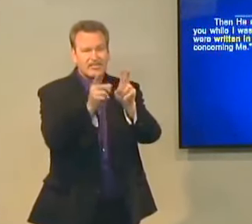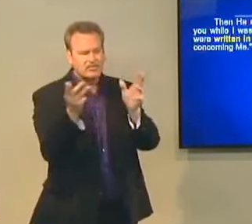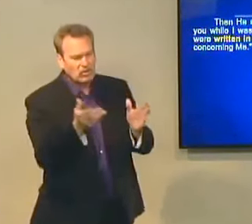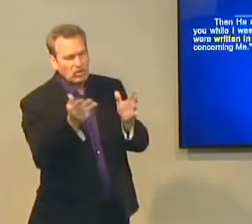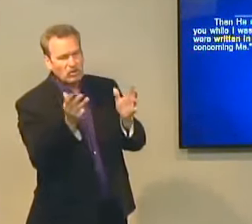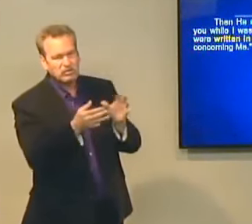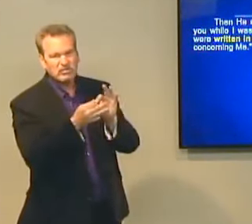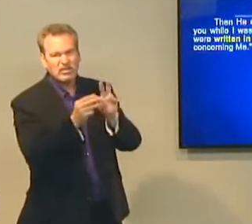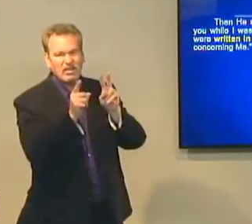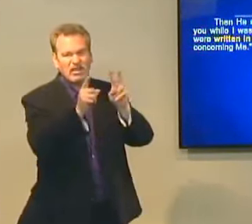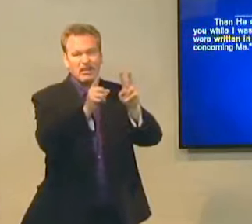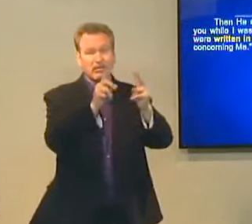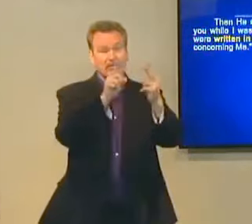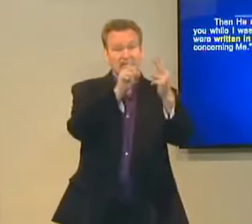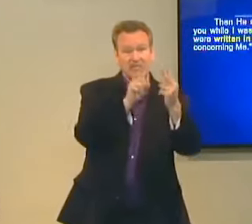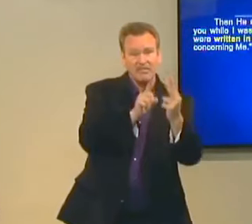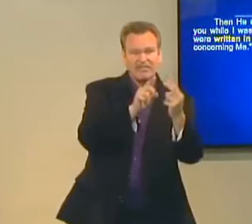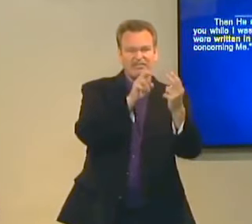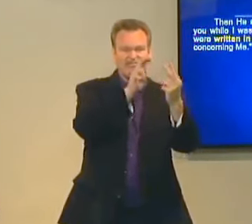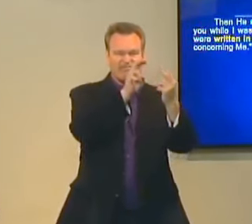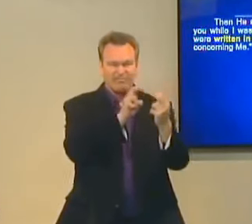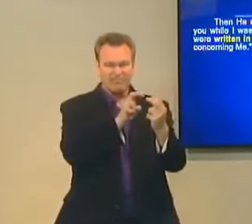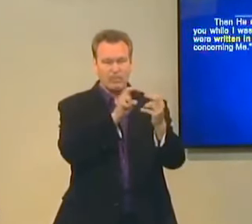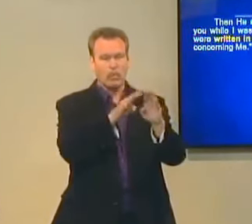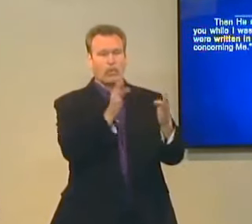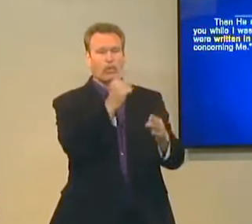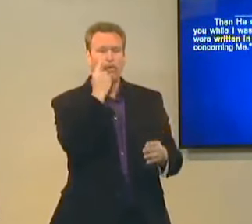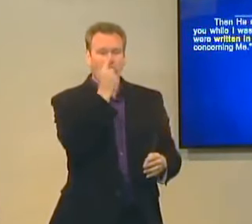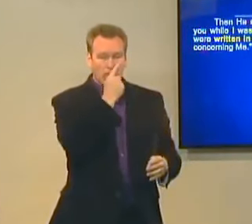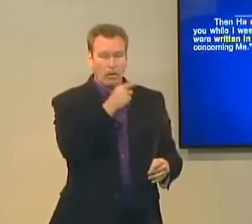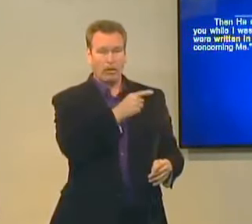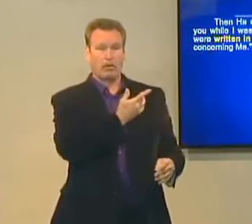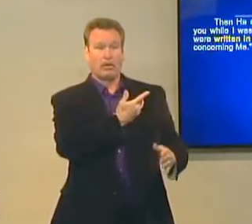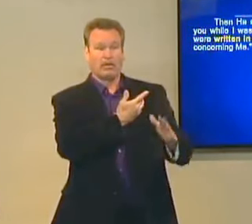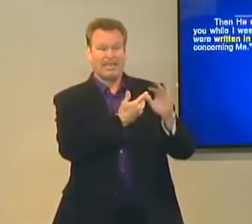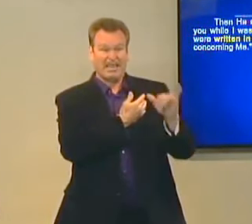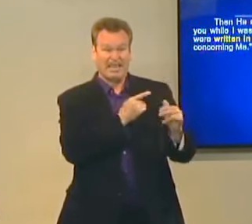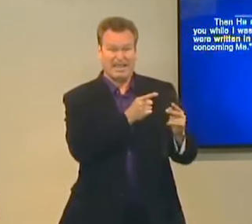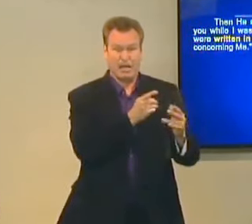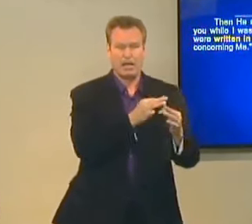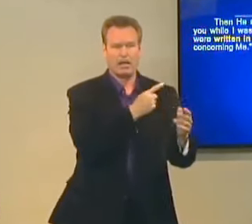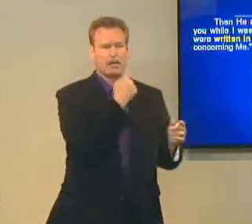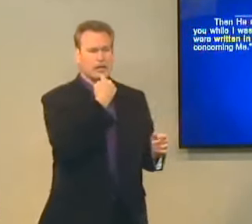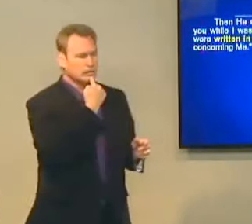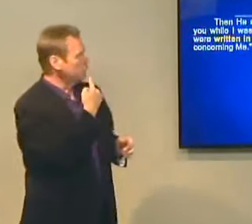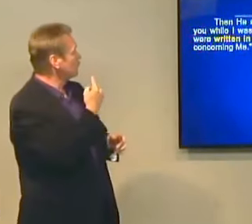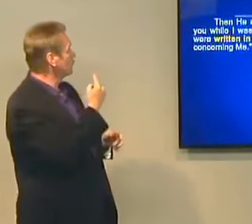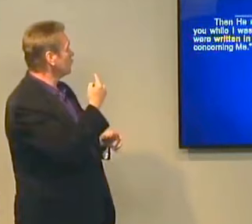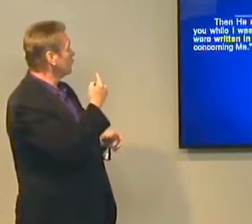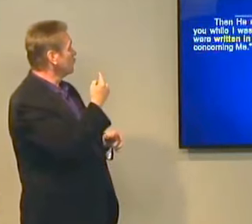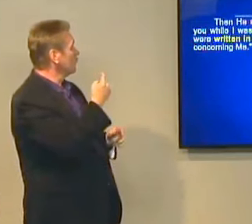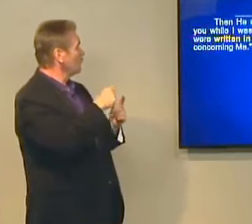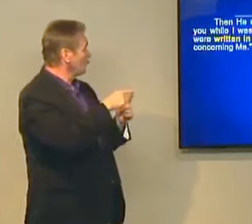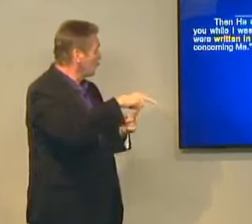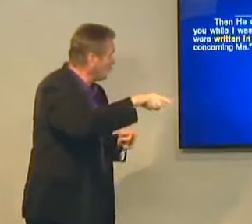you remember that there were two men on the road and Jesus came and talked to them for hours and they were at first burning for them and then he opened their